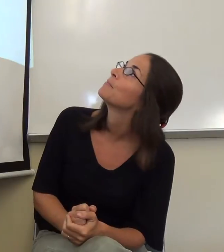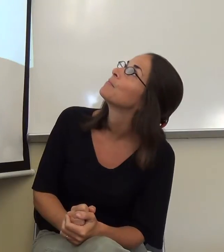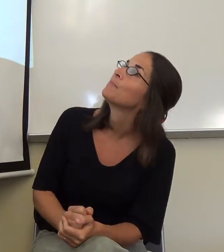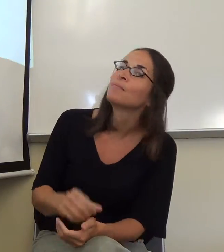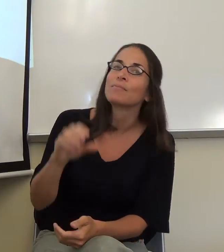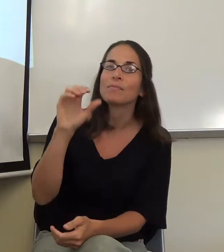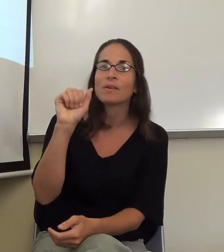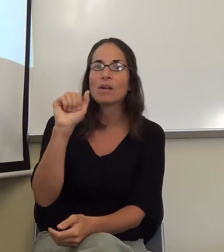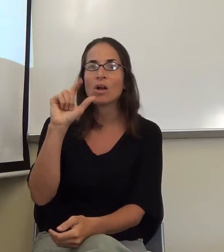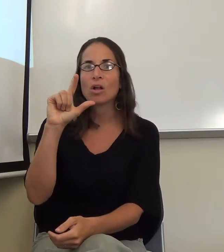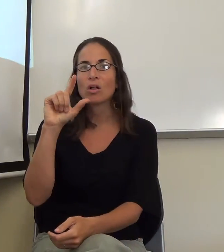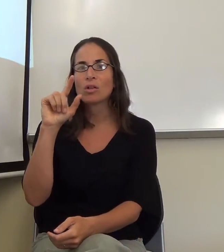mean?